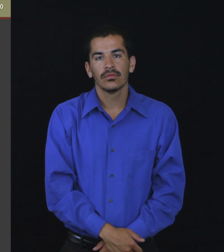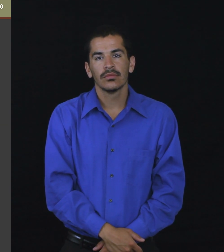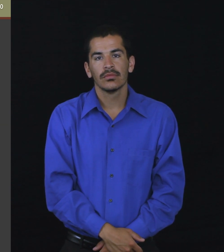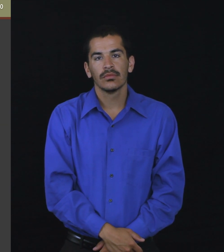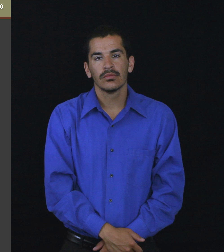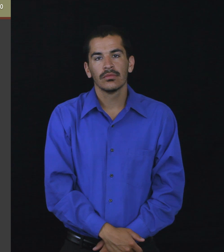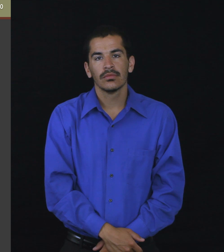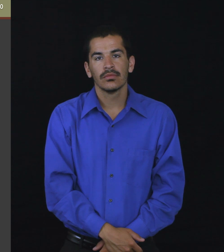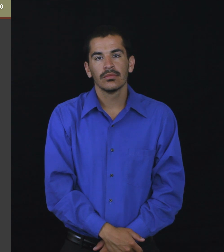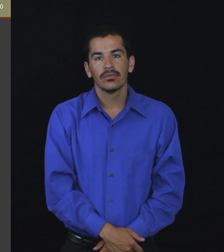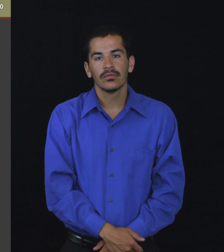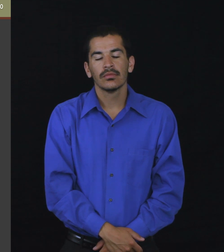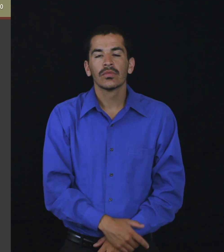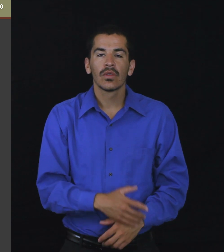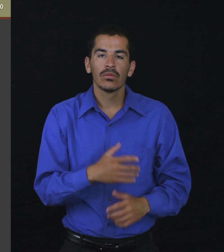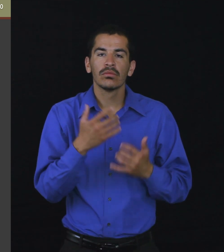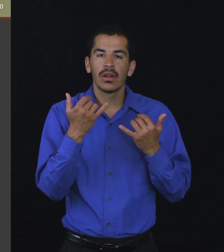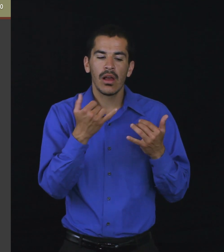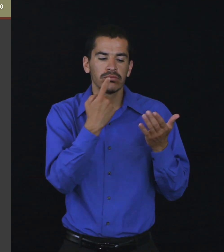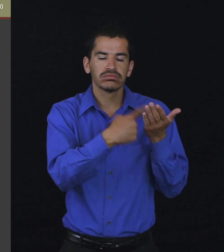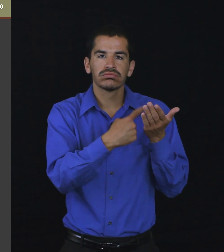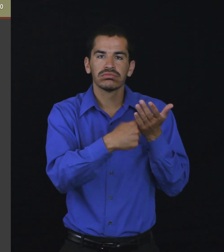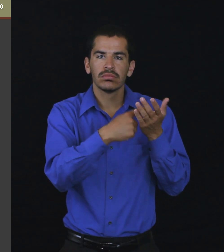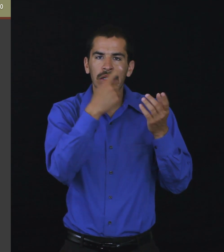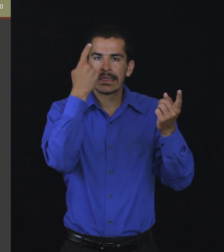Considerations for each option.